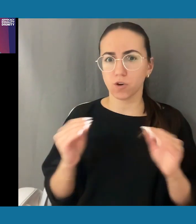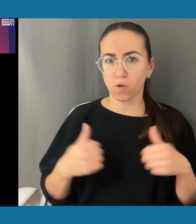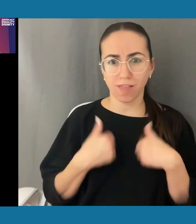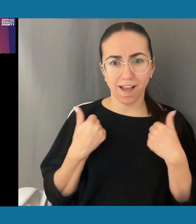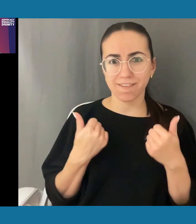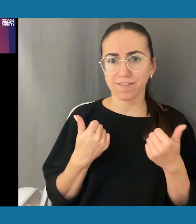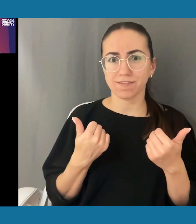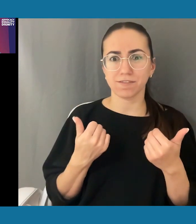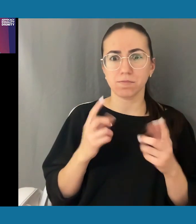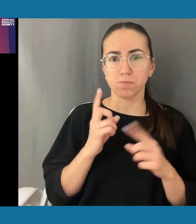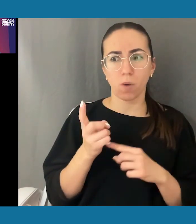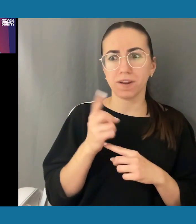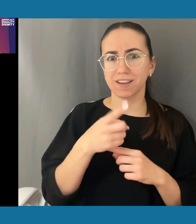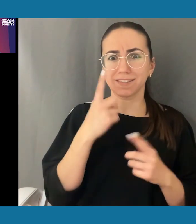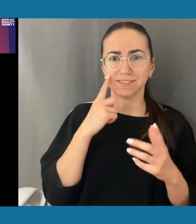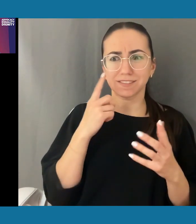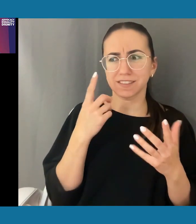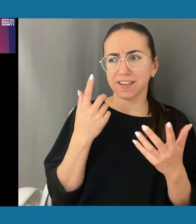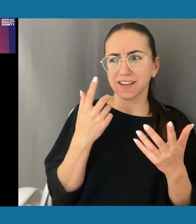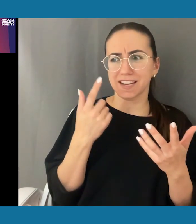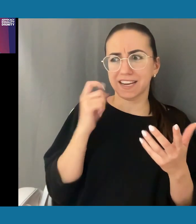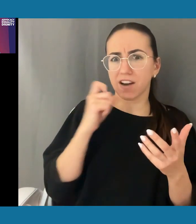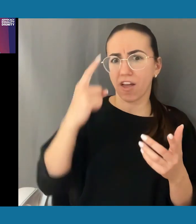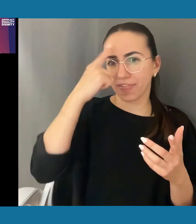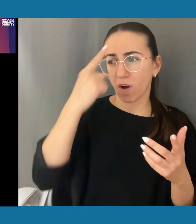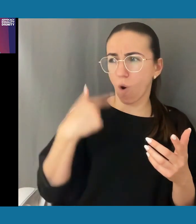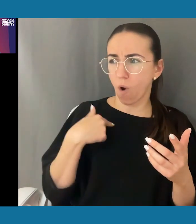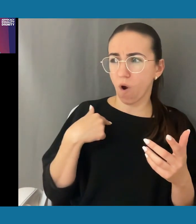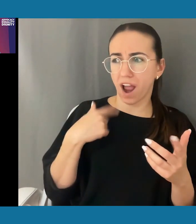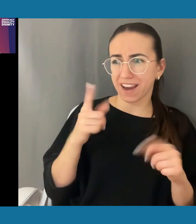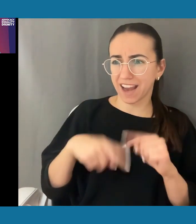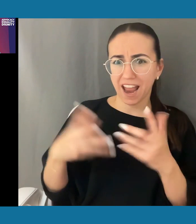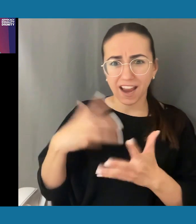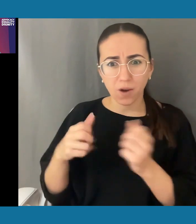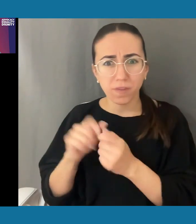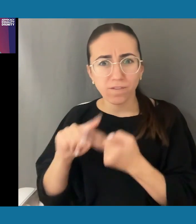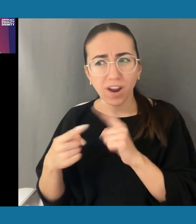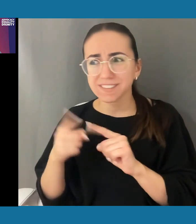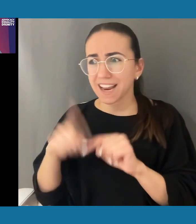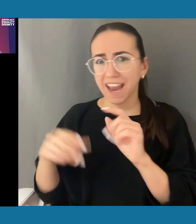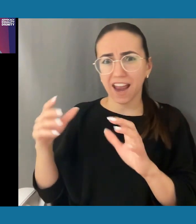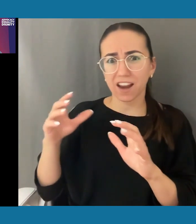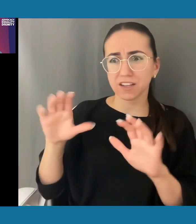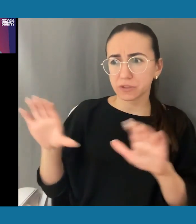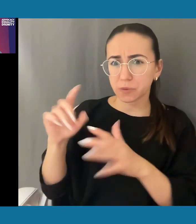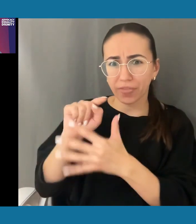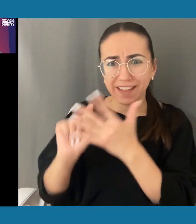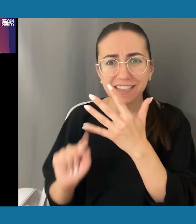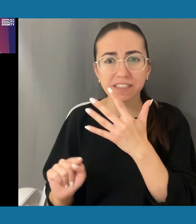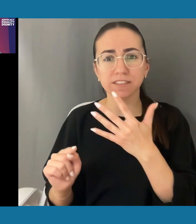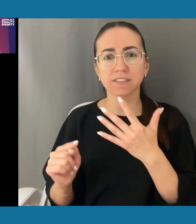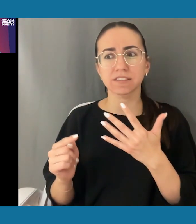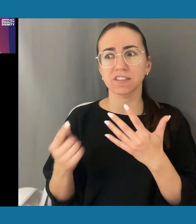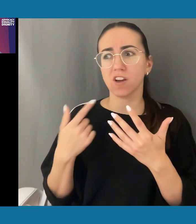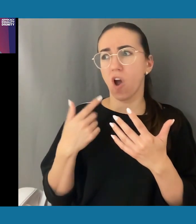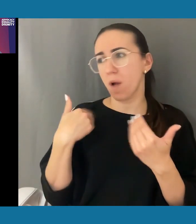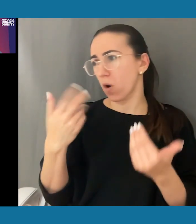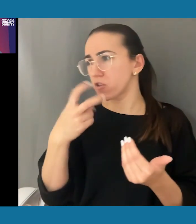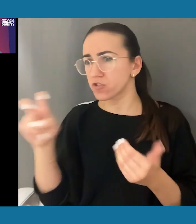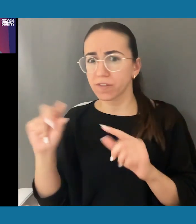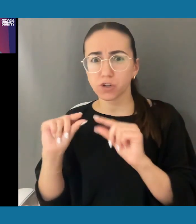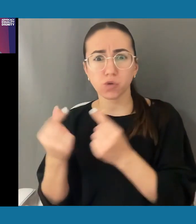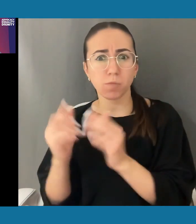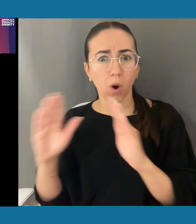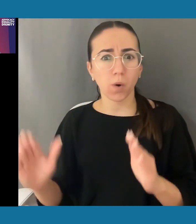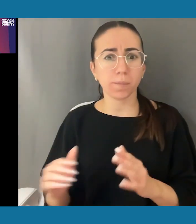live, because he'd been in foster care all that time and then went straight to a group home. Sorry, I'm speaking quickly. But I